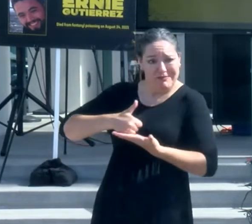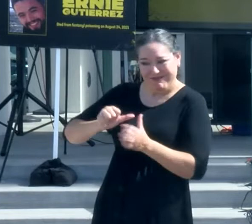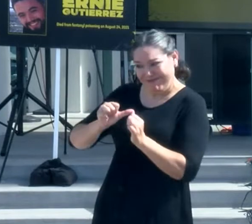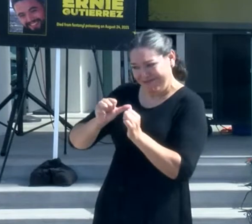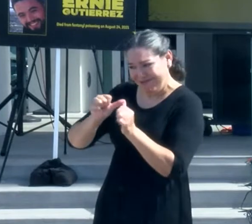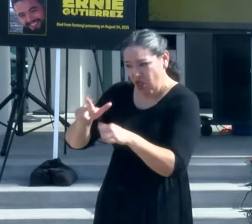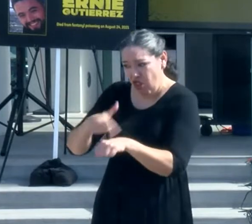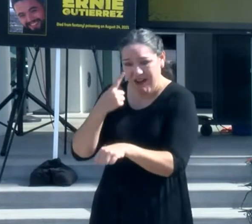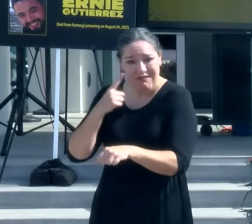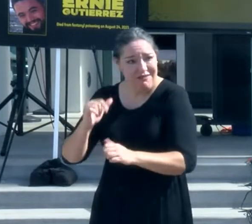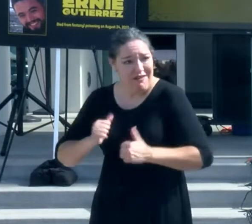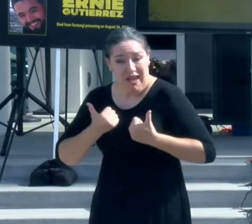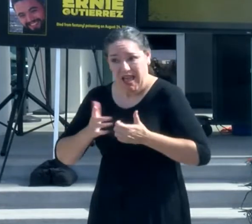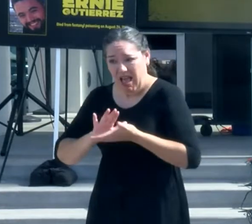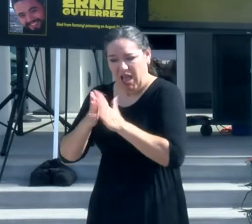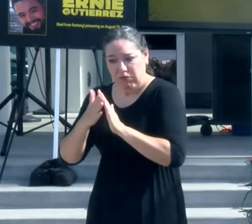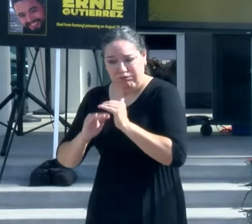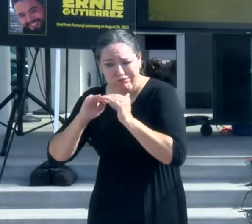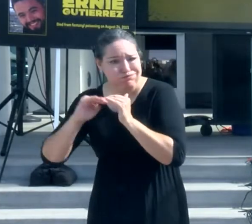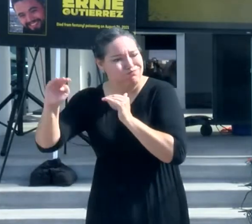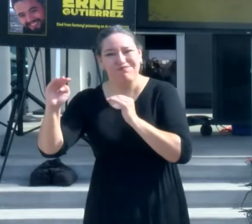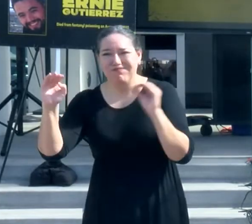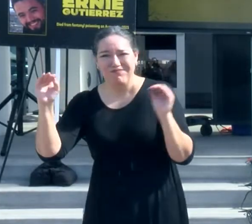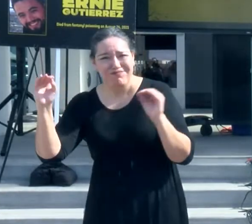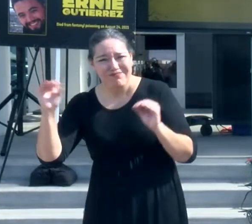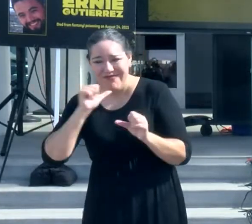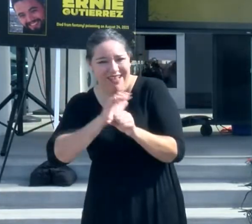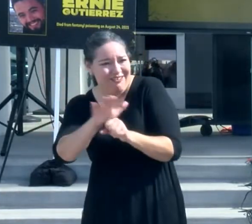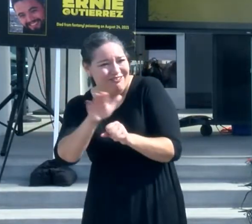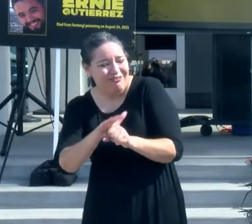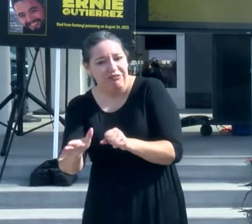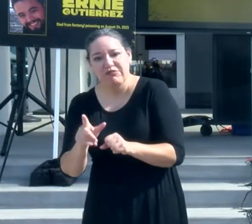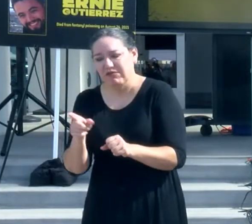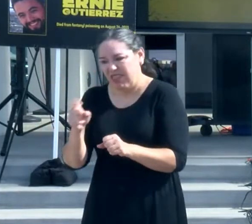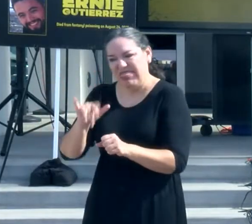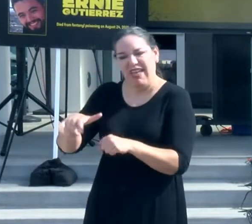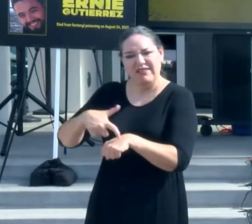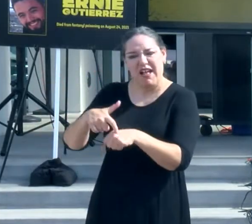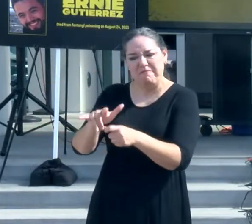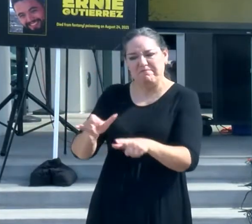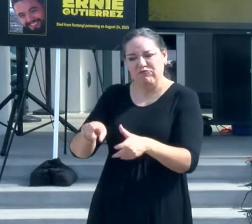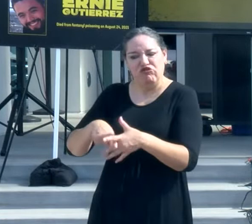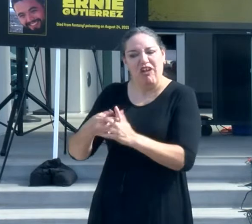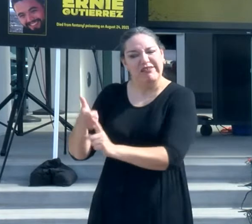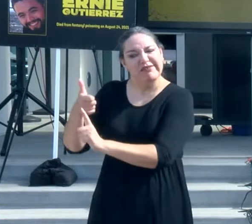him. It was around this time he started to self-medicate with illicit drugs.